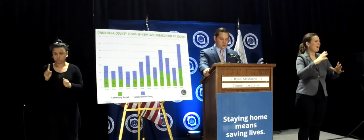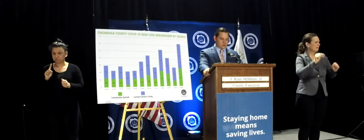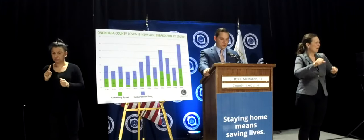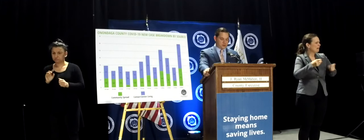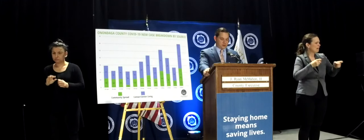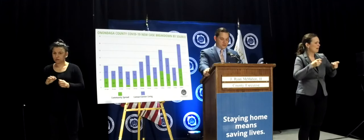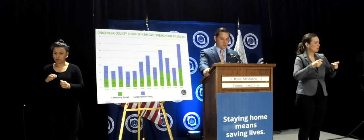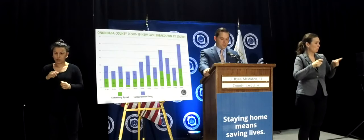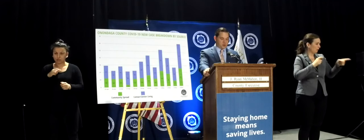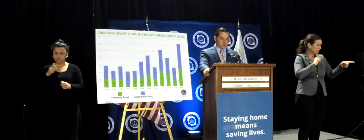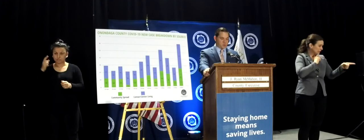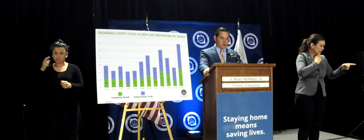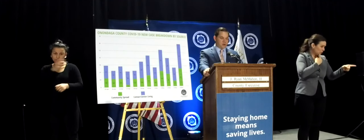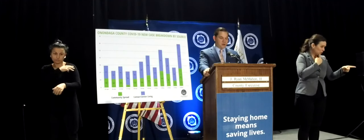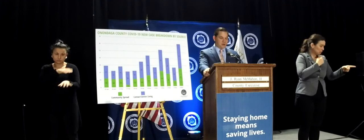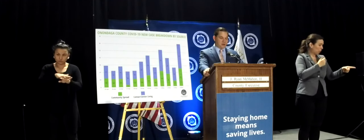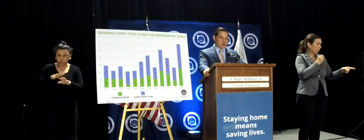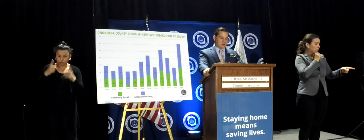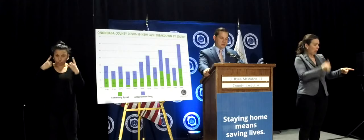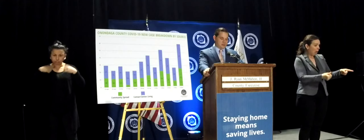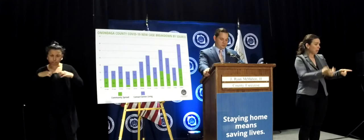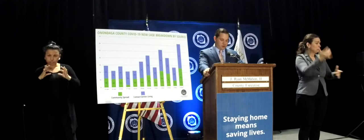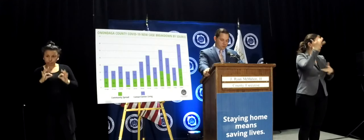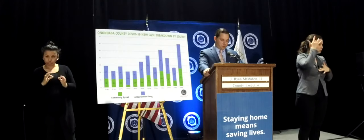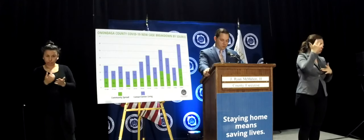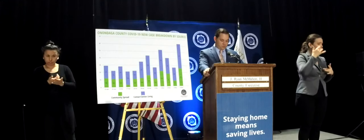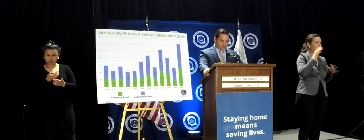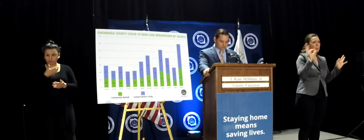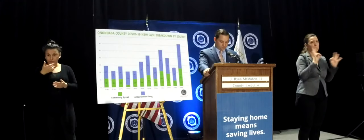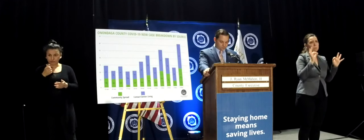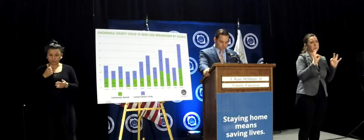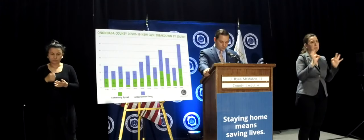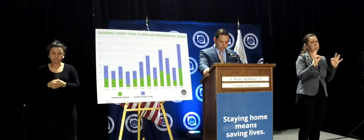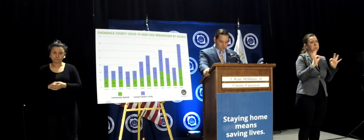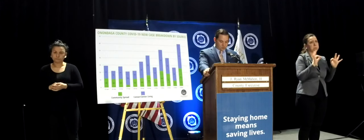but also it's prepared us well in this fight with COVID.